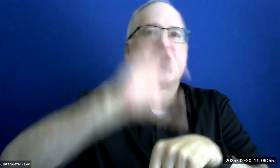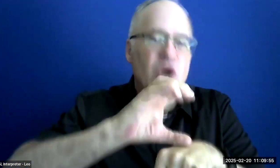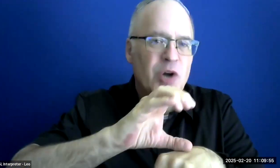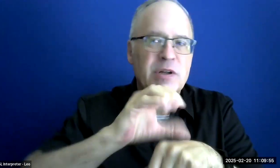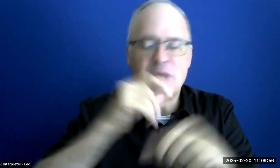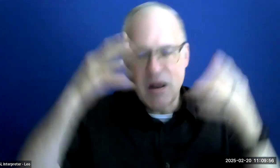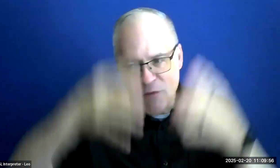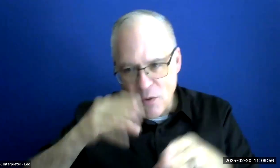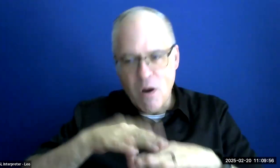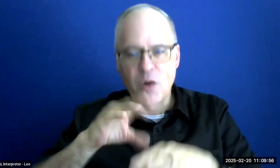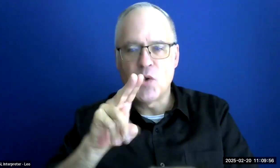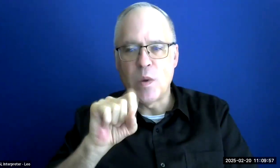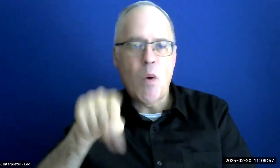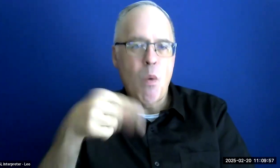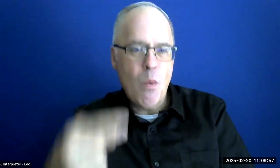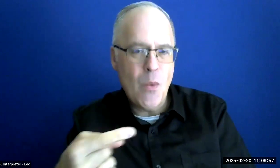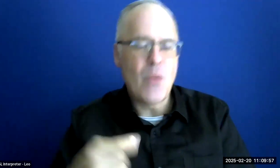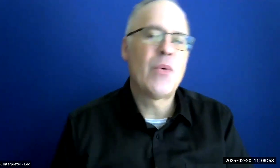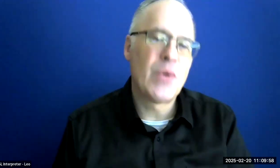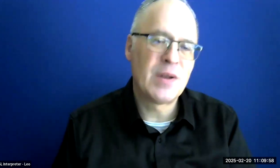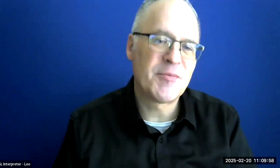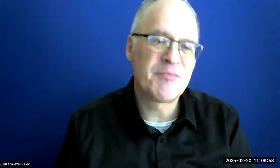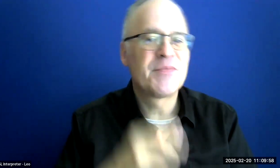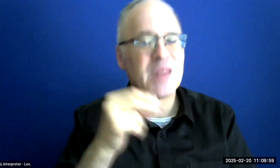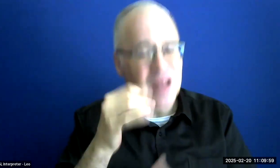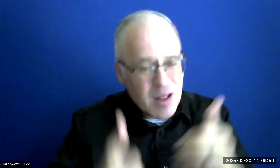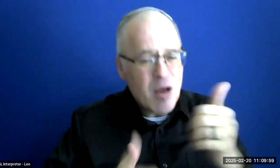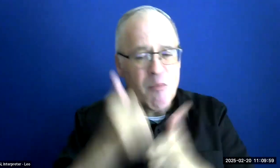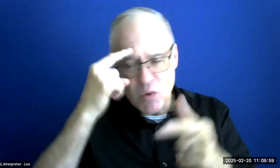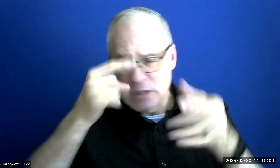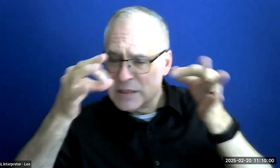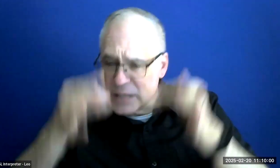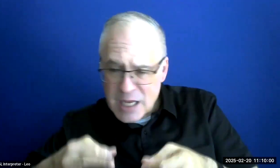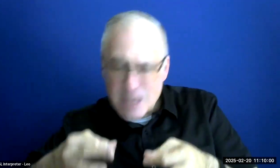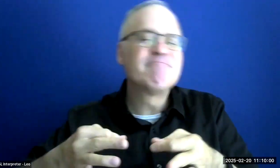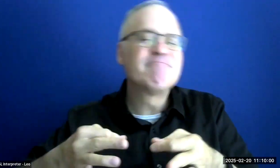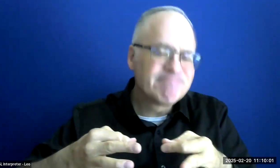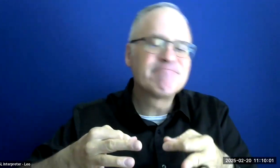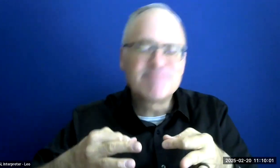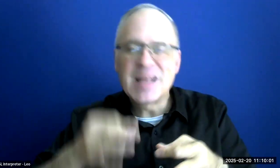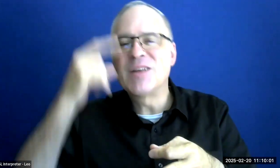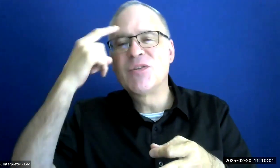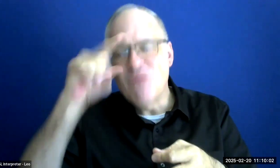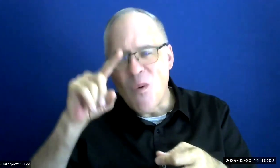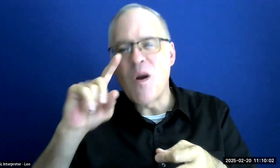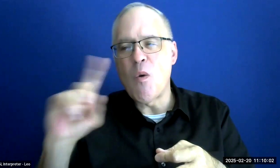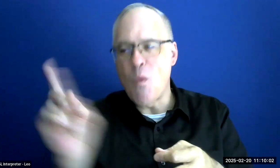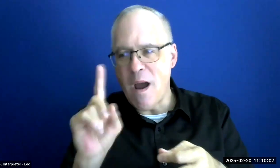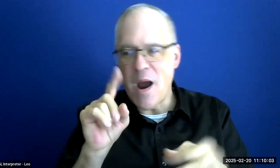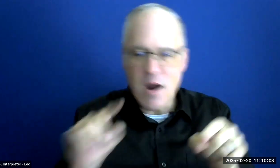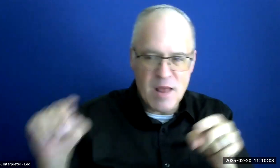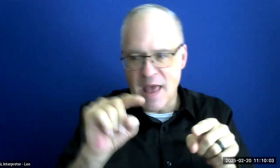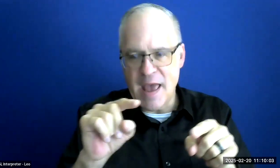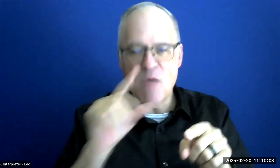is also based on the well-established idea that most decisions should be made by those closest to where they will have the